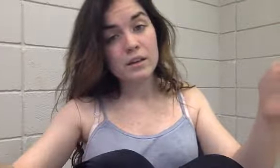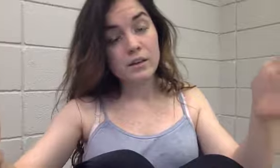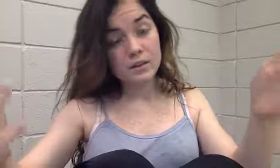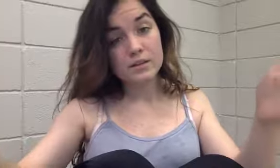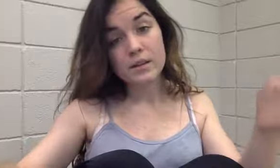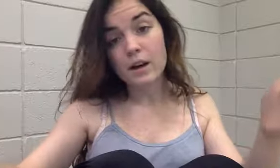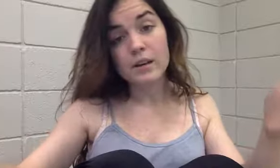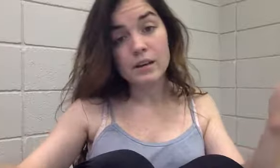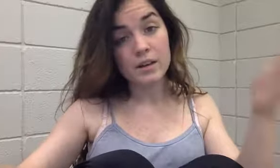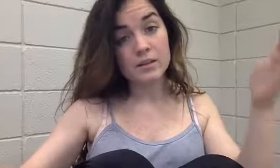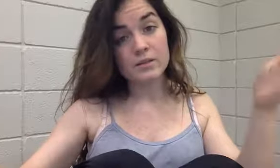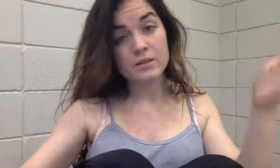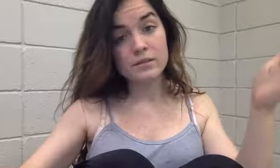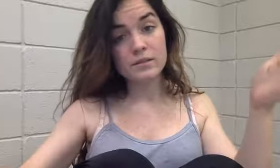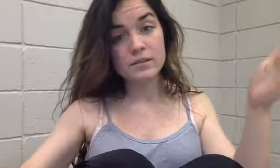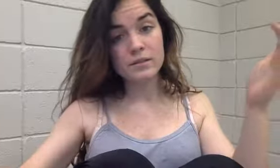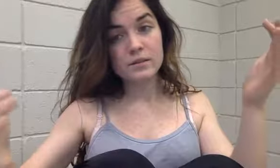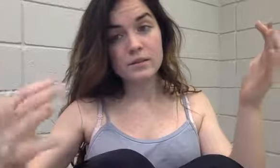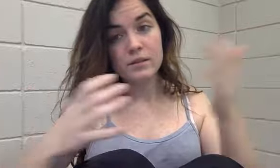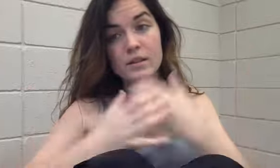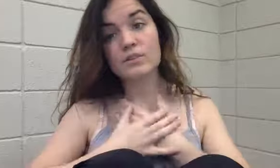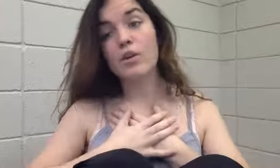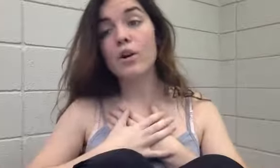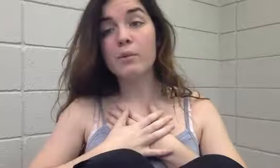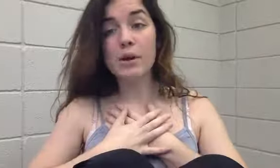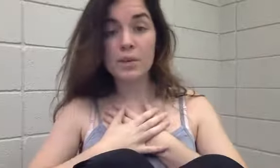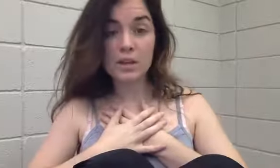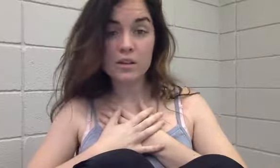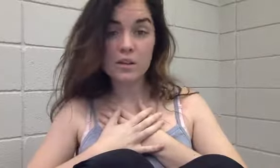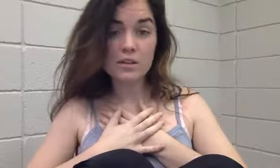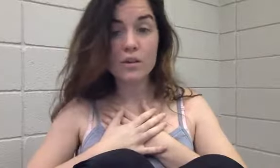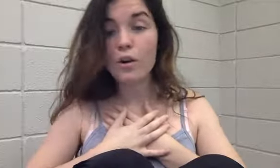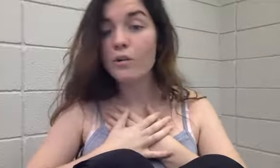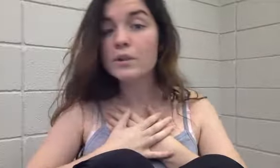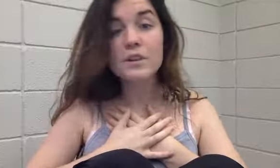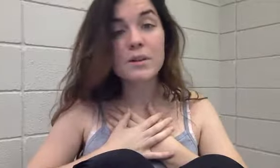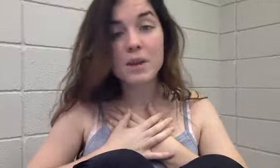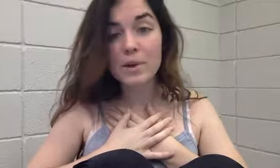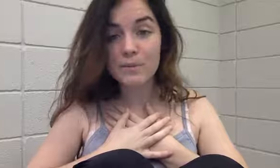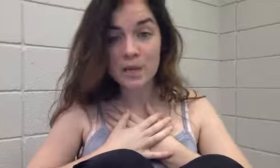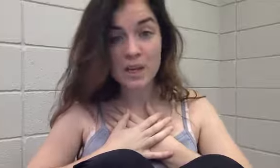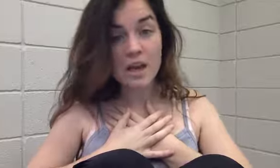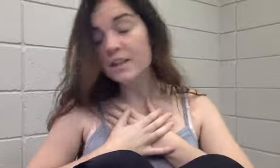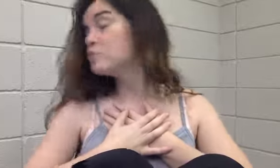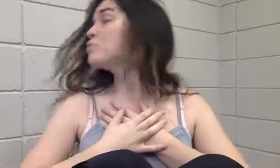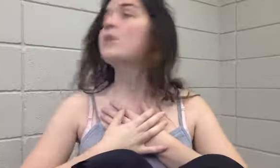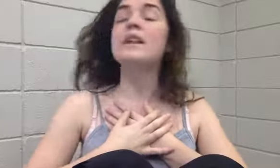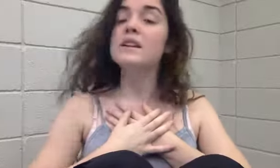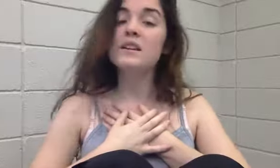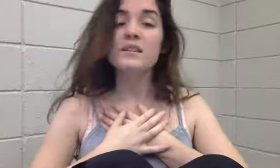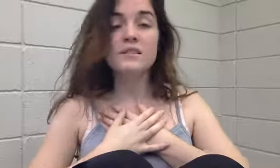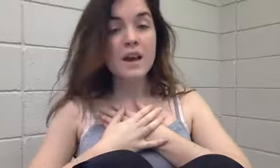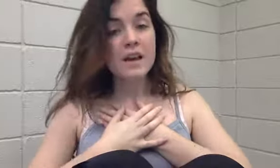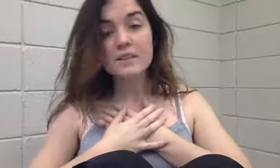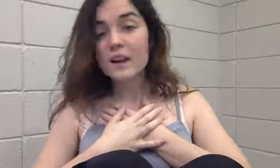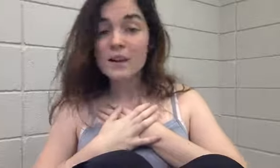It's not. It is. It's all about me. It's always going to be about me. That's the way that it is. It's not going to be